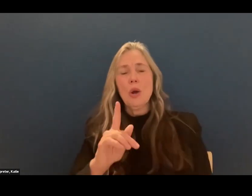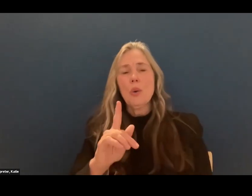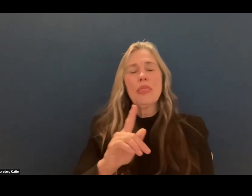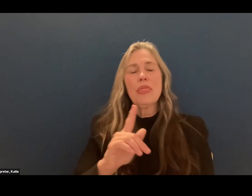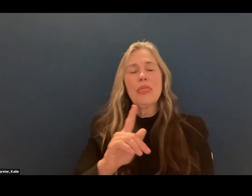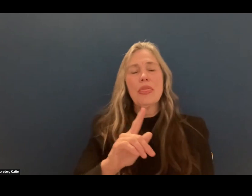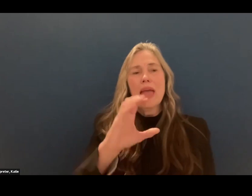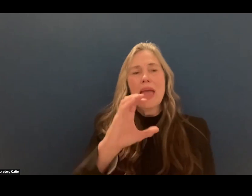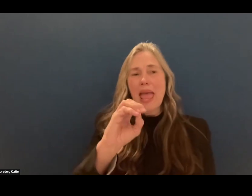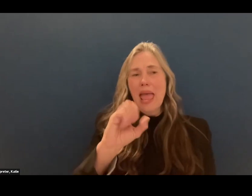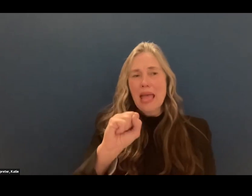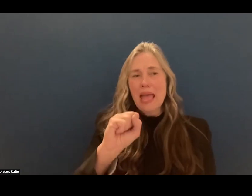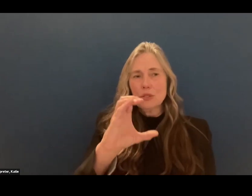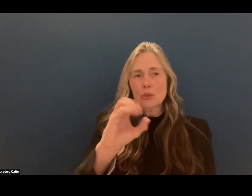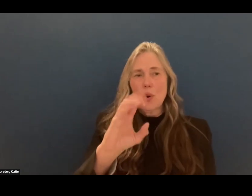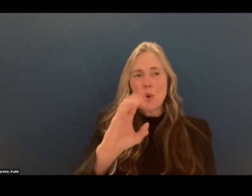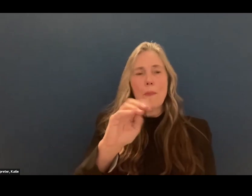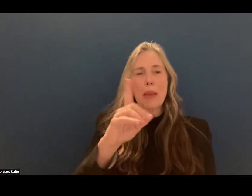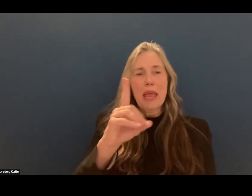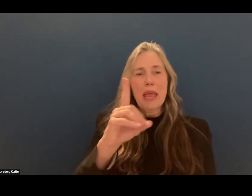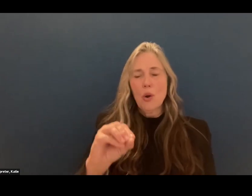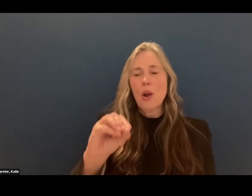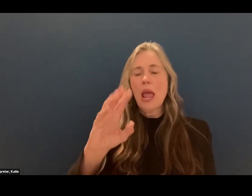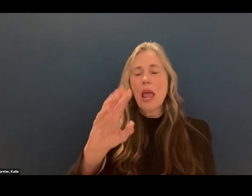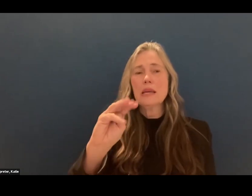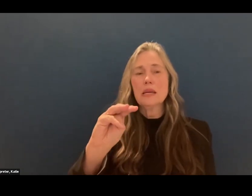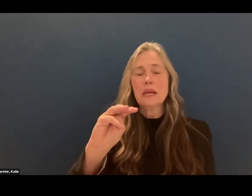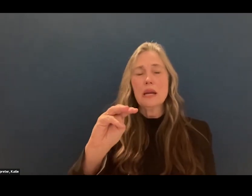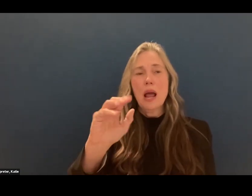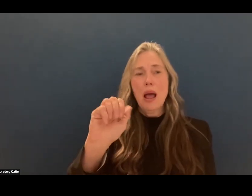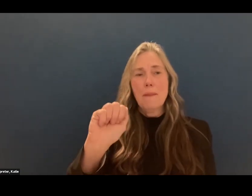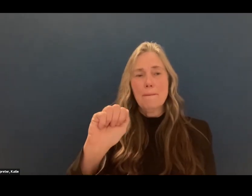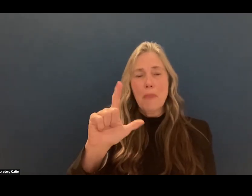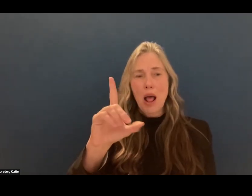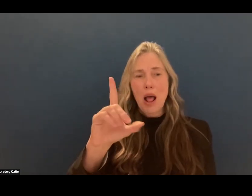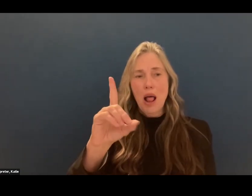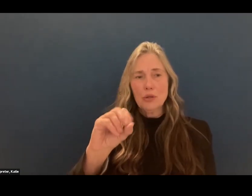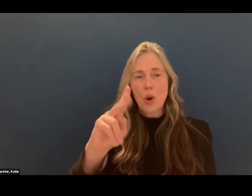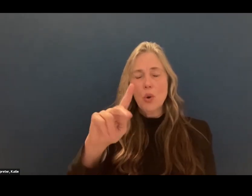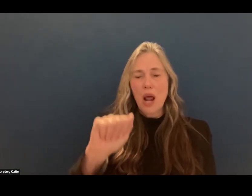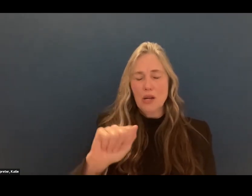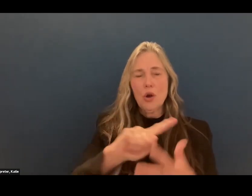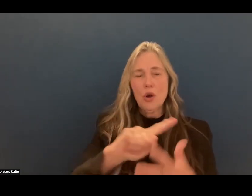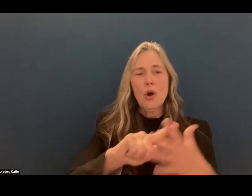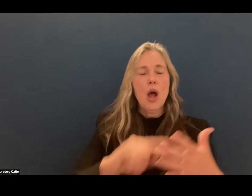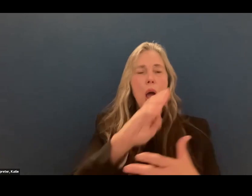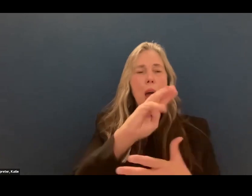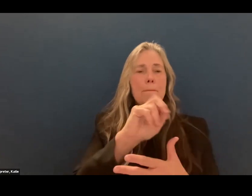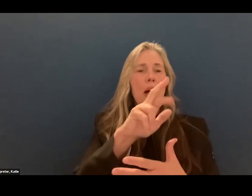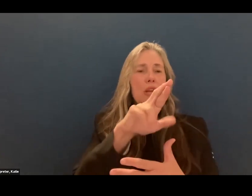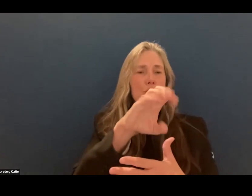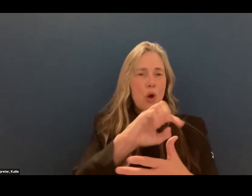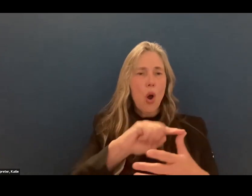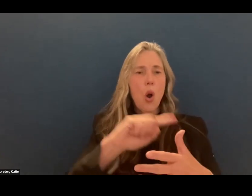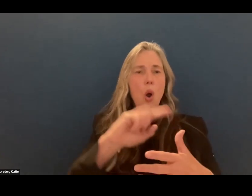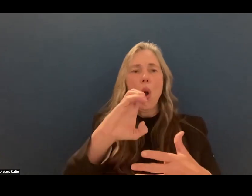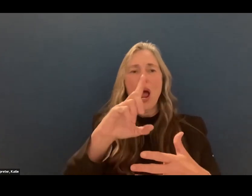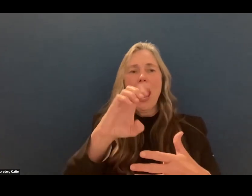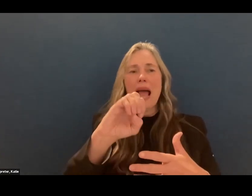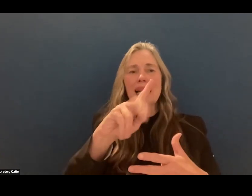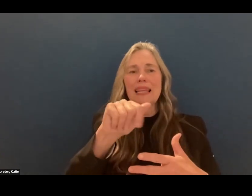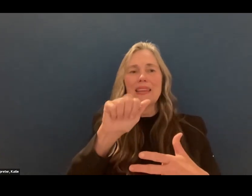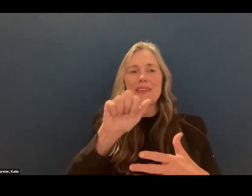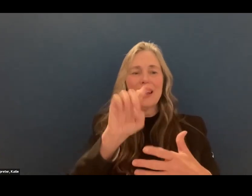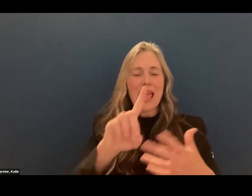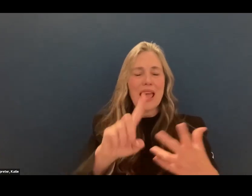Maldonado, I have visited Monroe, Cleveland, Washington, Roosevelt, Harding, Goleta Valley Junior